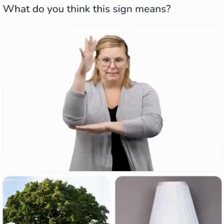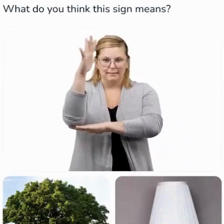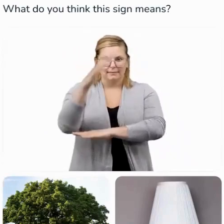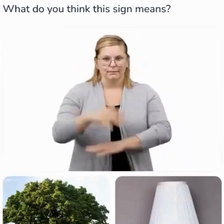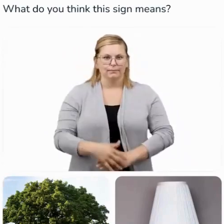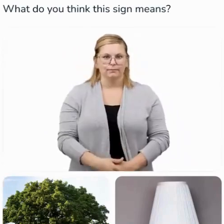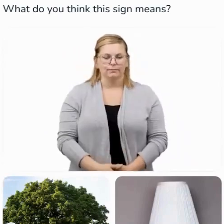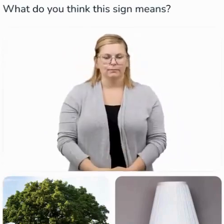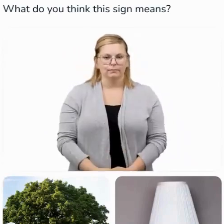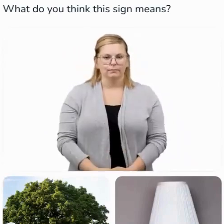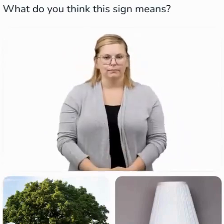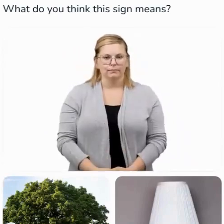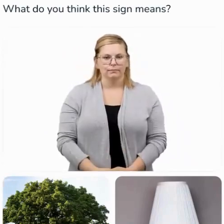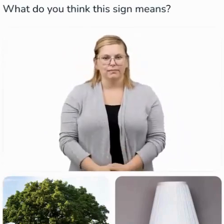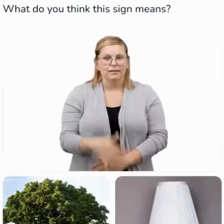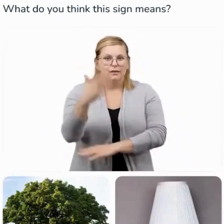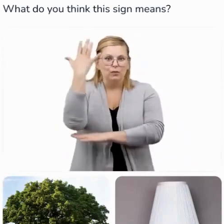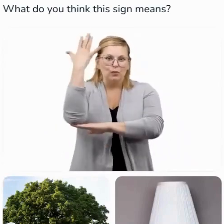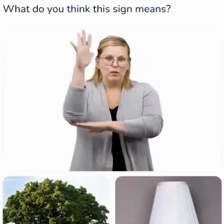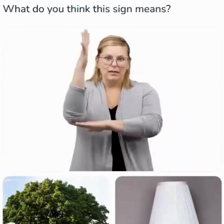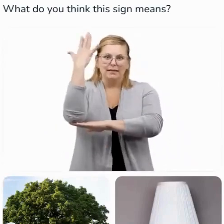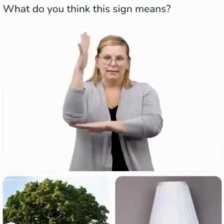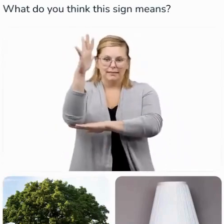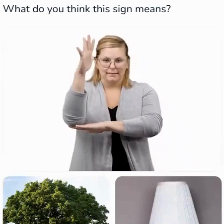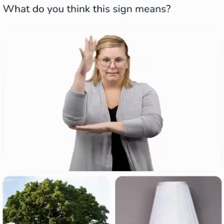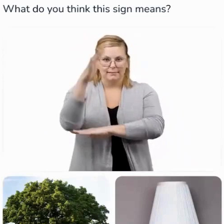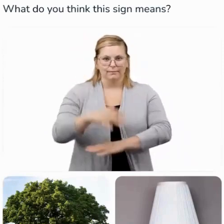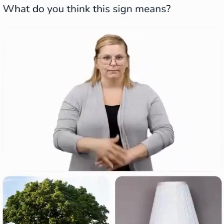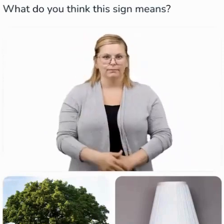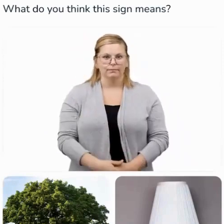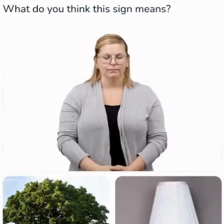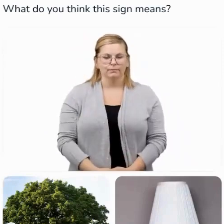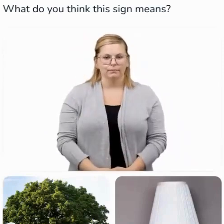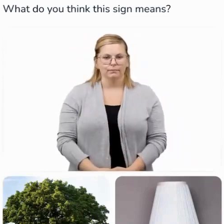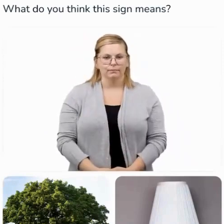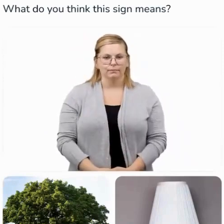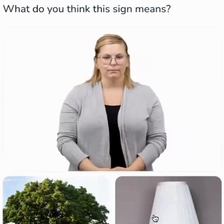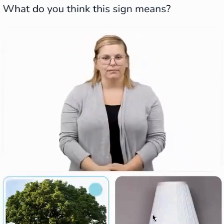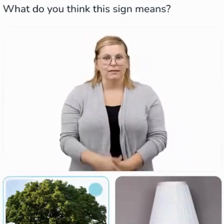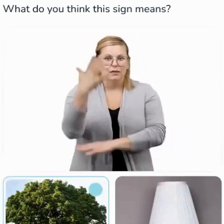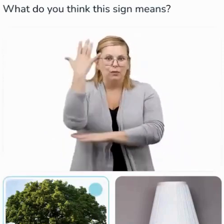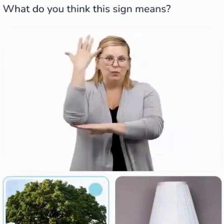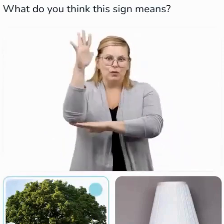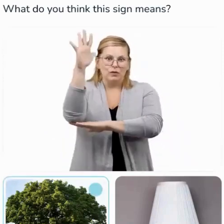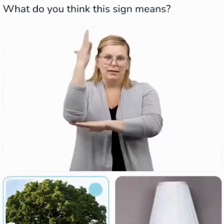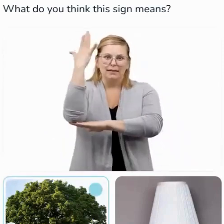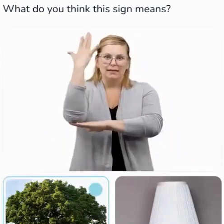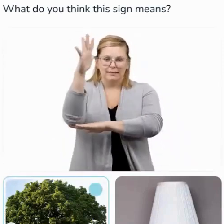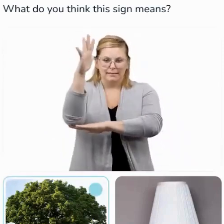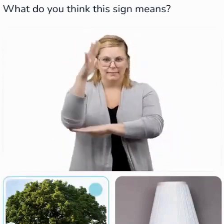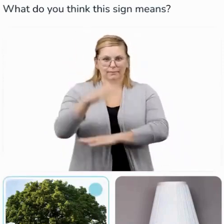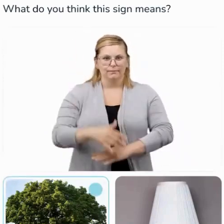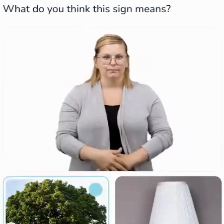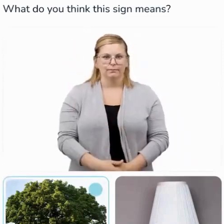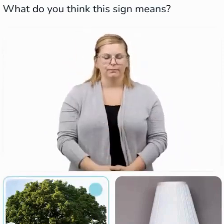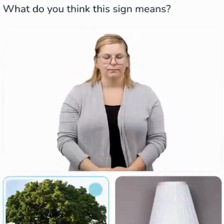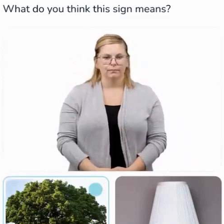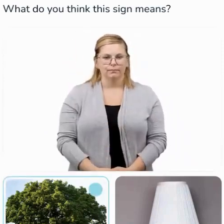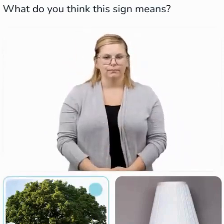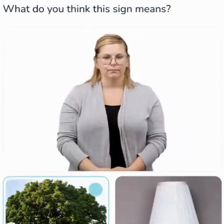That's allowed. Yeah, that's allowed. Tree. Yeah. It does. The tree has a tendency